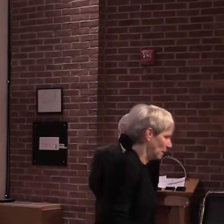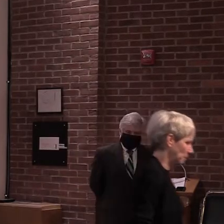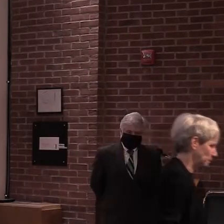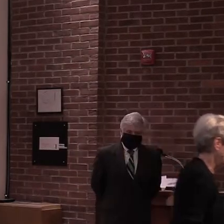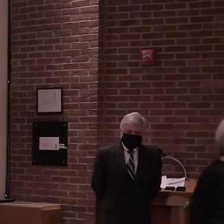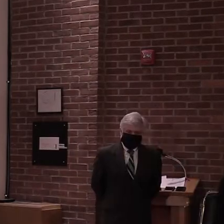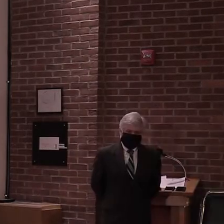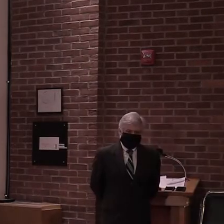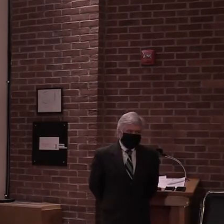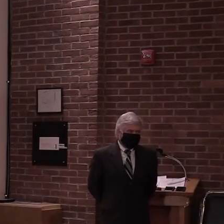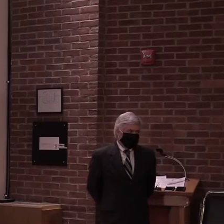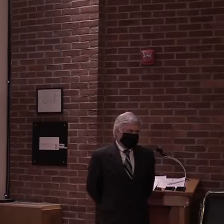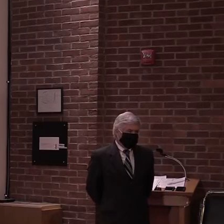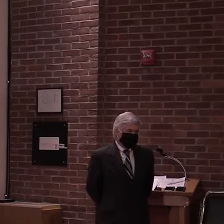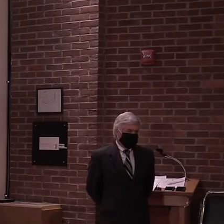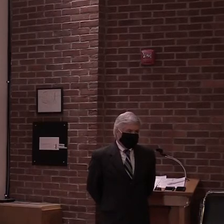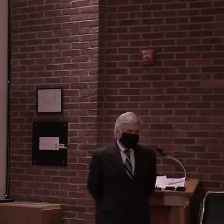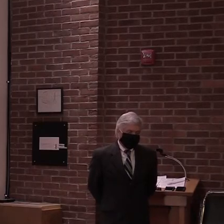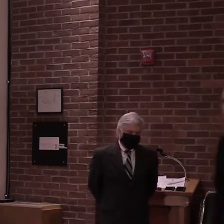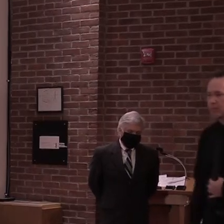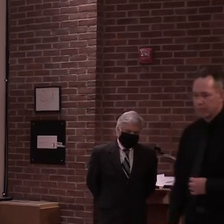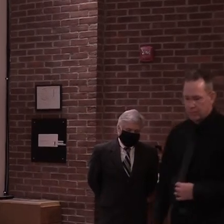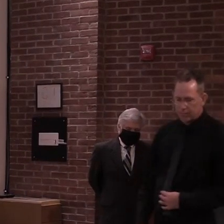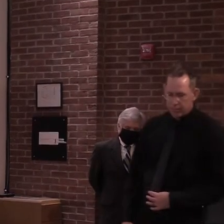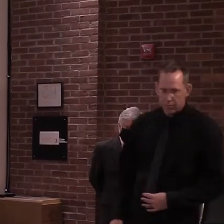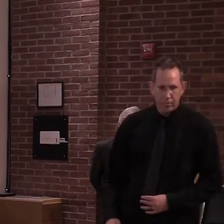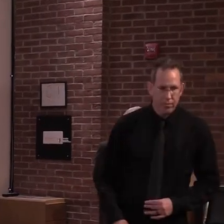Guy Page.